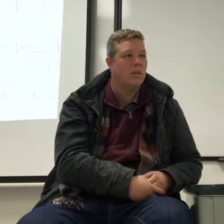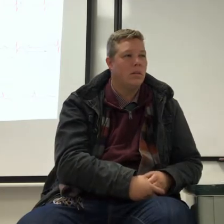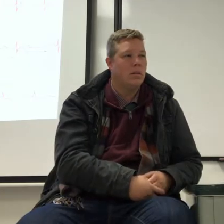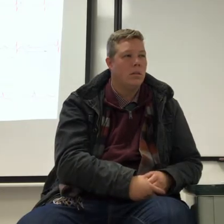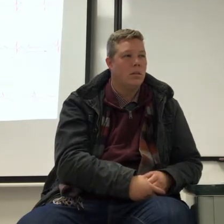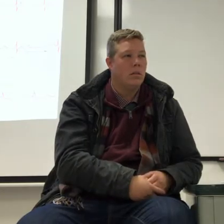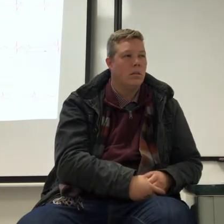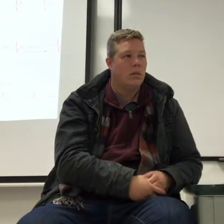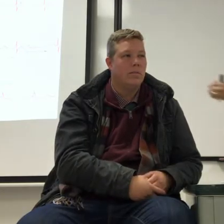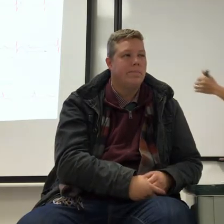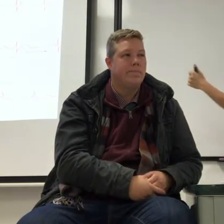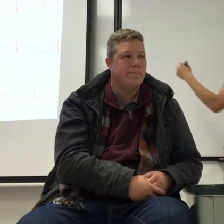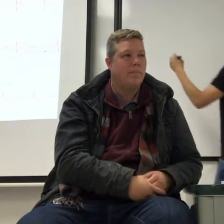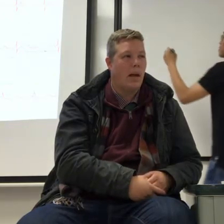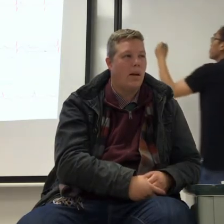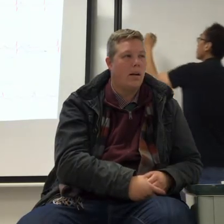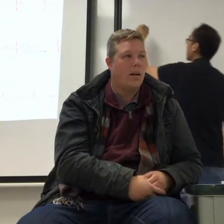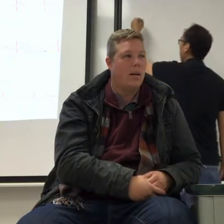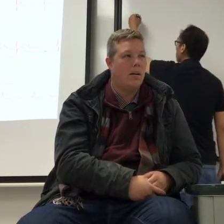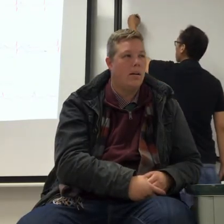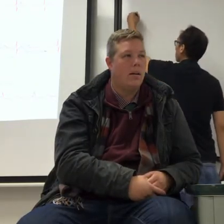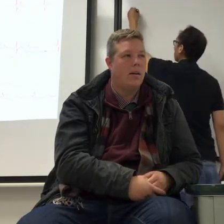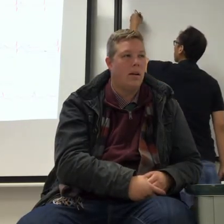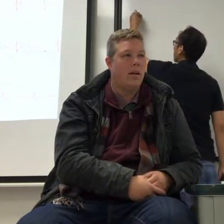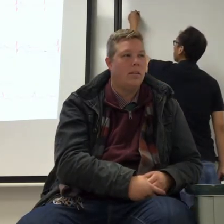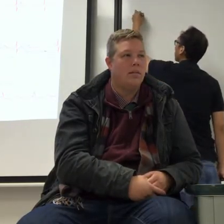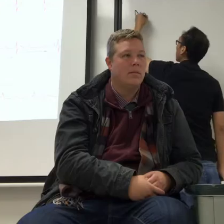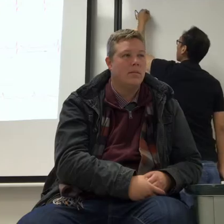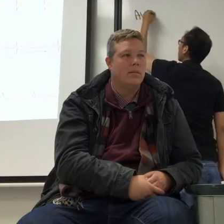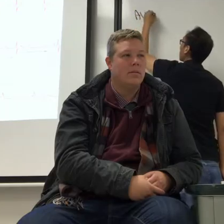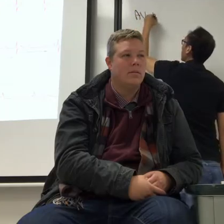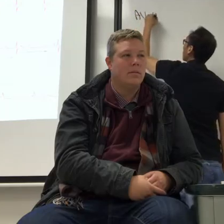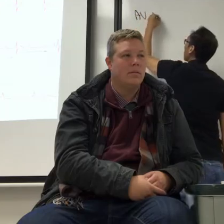third degree AV block. It's partial or complete.